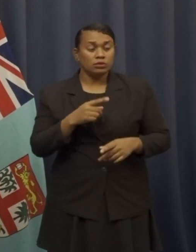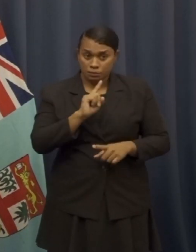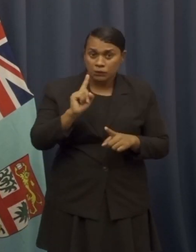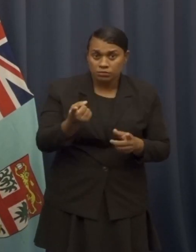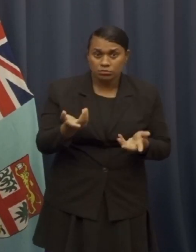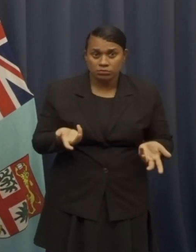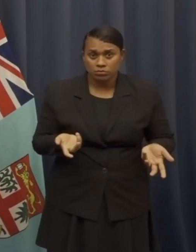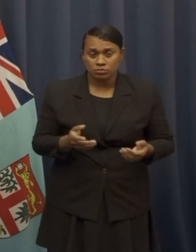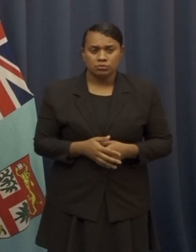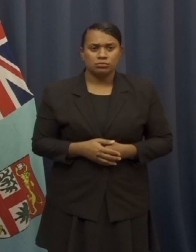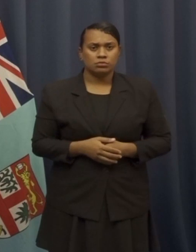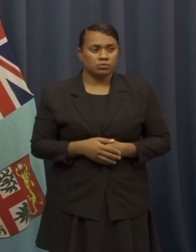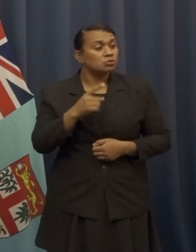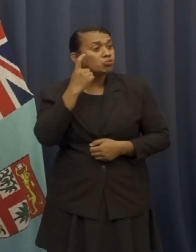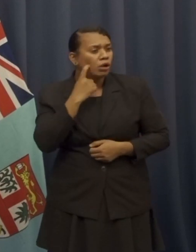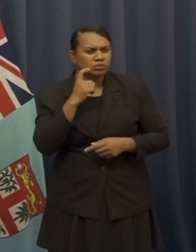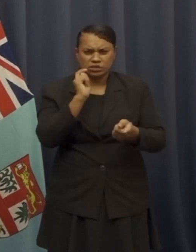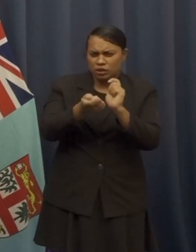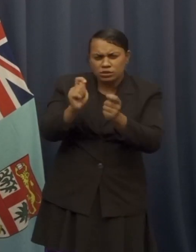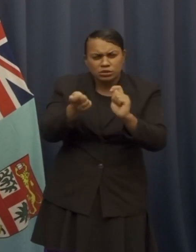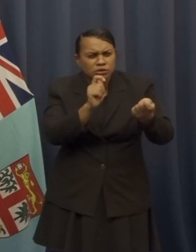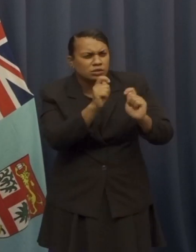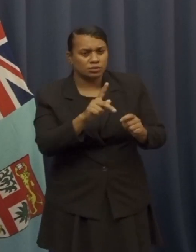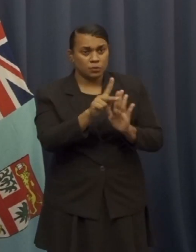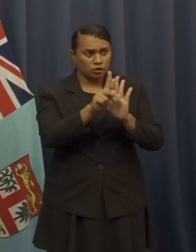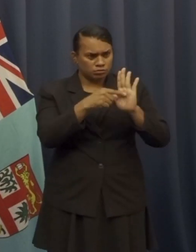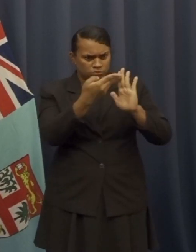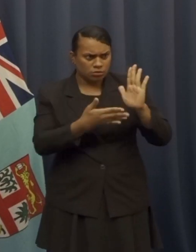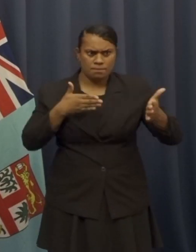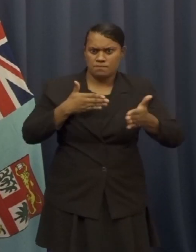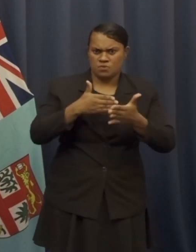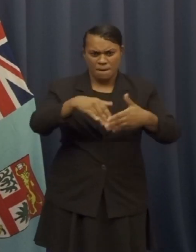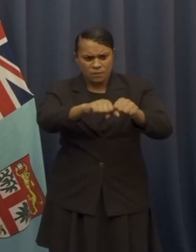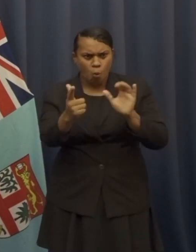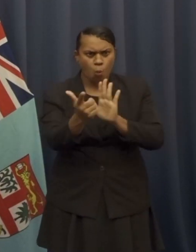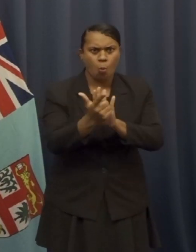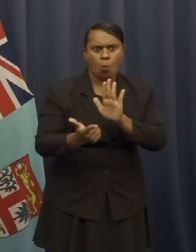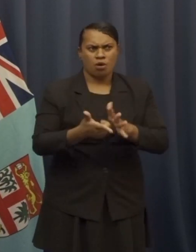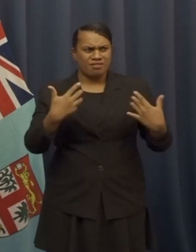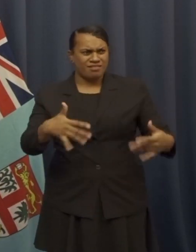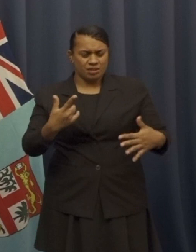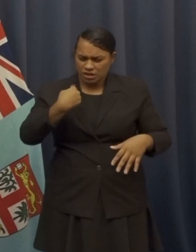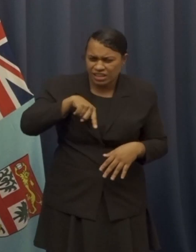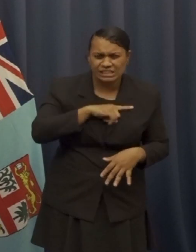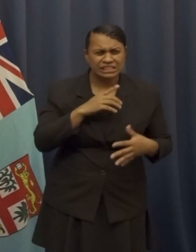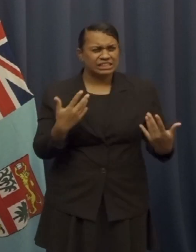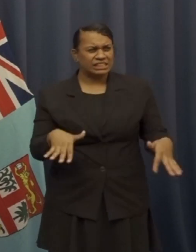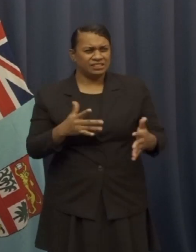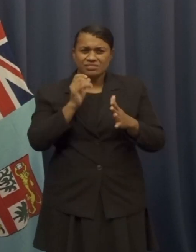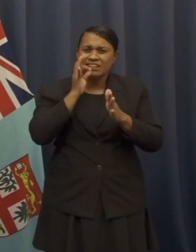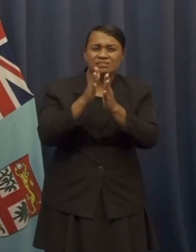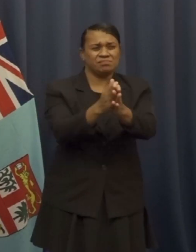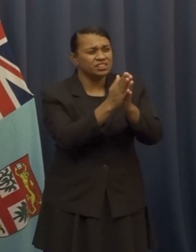were tried to sort of test the confinement boundaries that have been put in place. But as has been highlighted, a number of measures have been put in